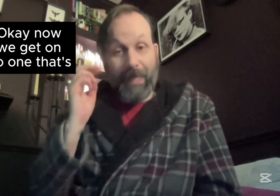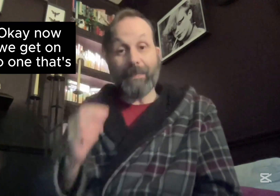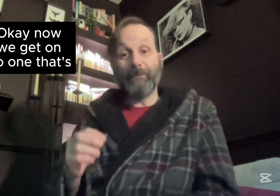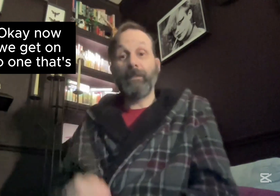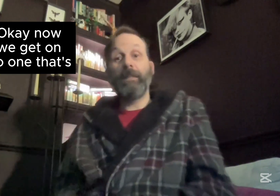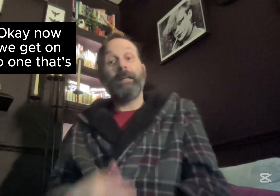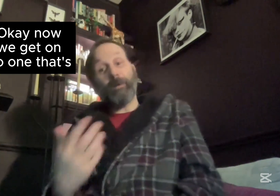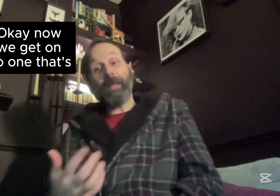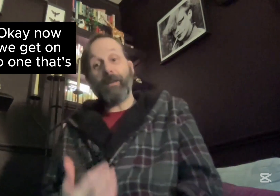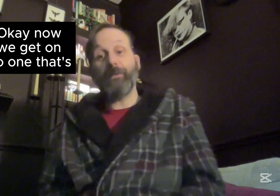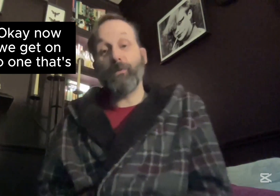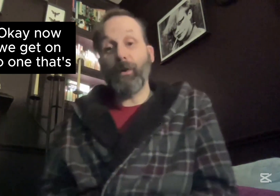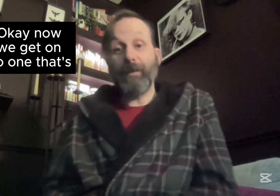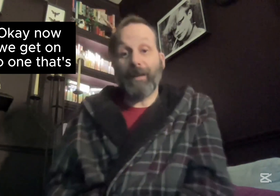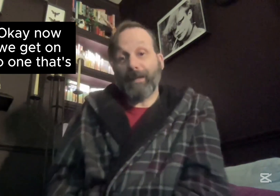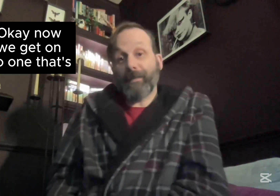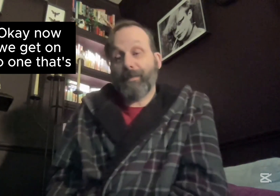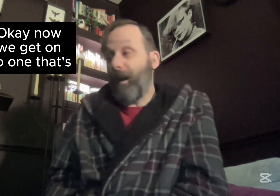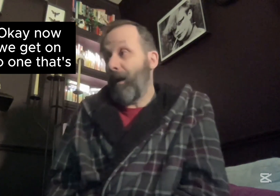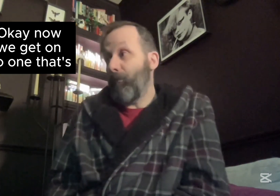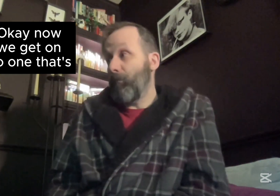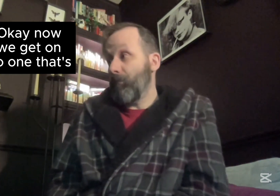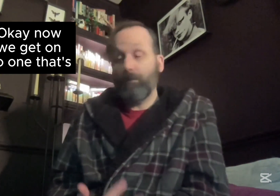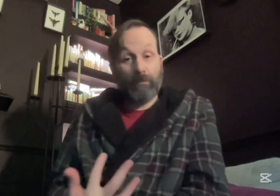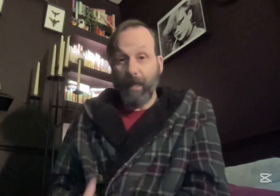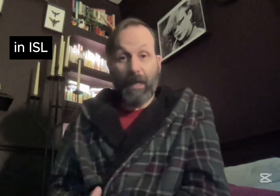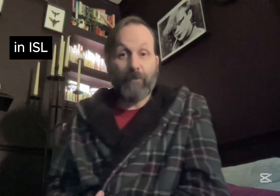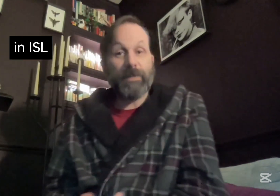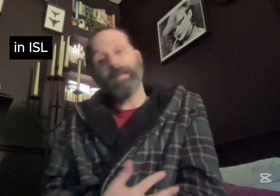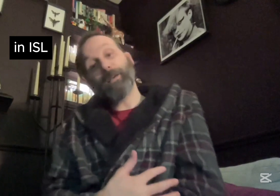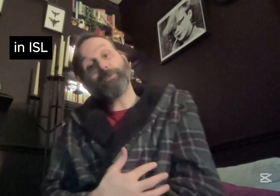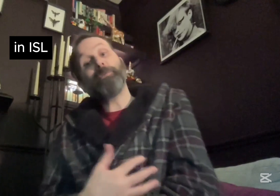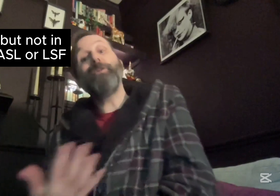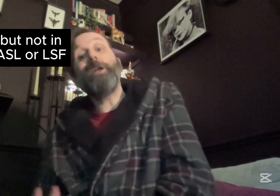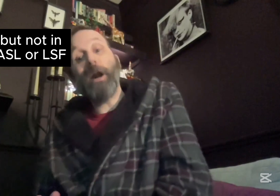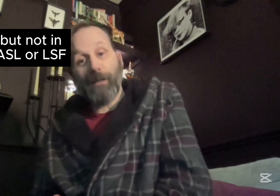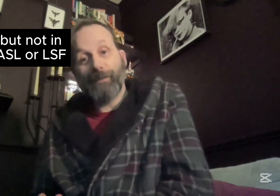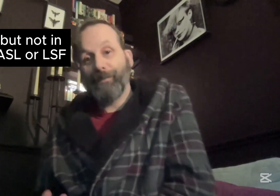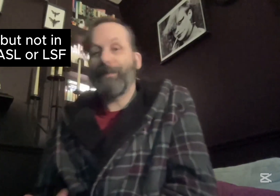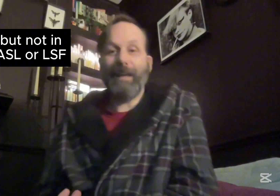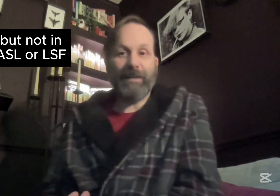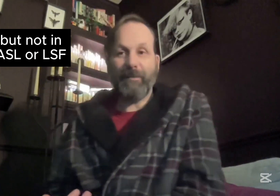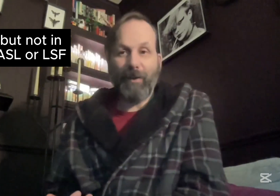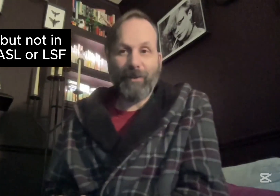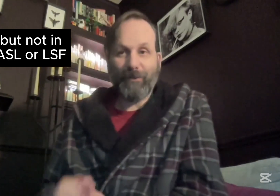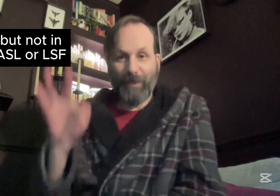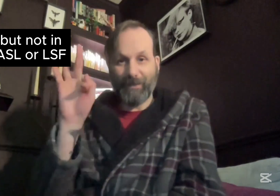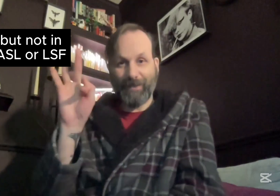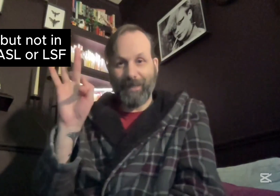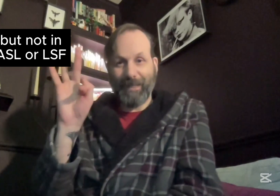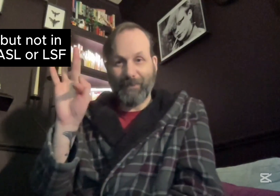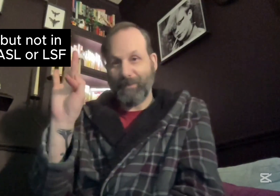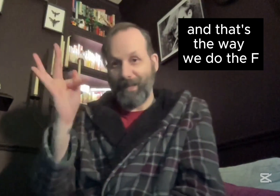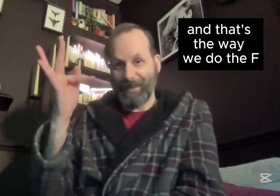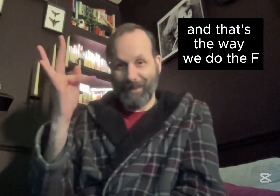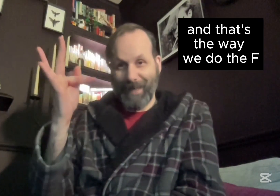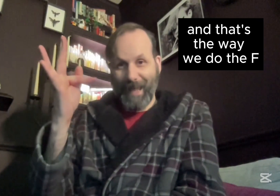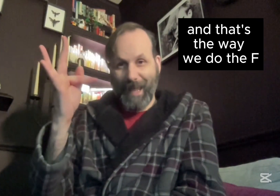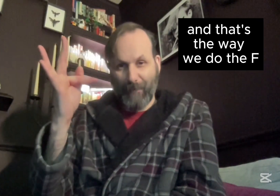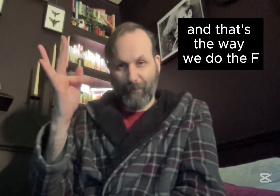Okay, now we get on to one that is in Irish Sign Language, but not in American or French Sign Language, and that's the F,